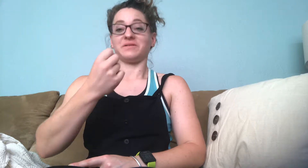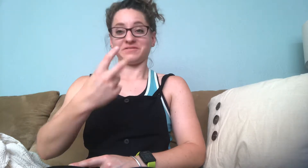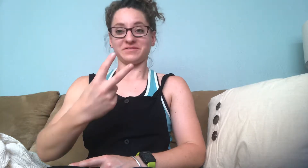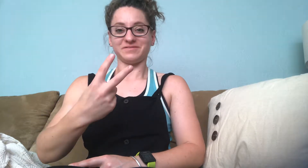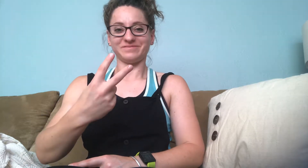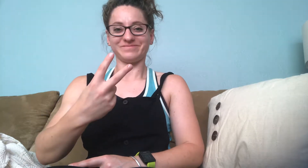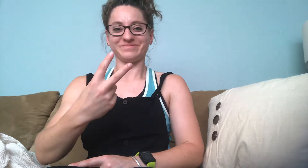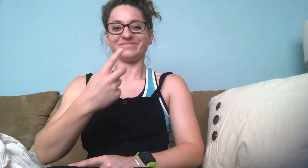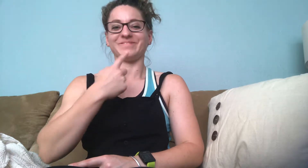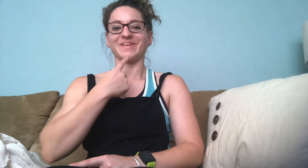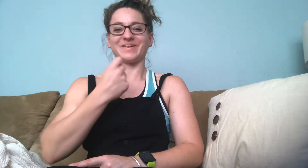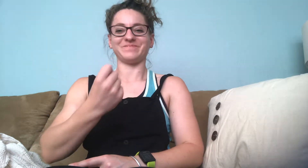12. Okay.